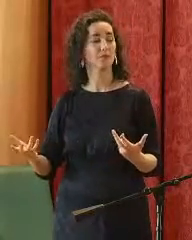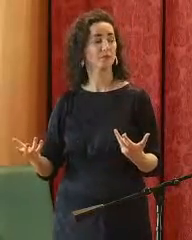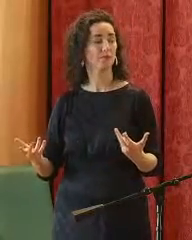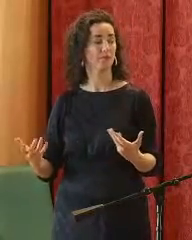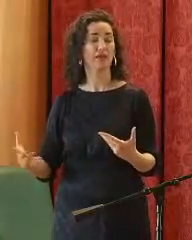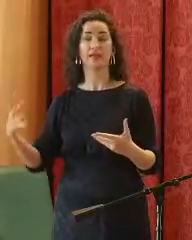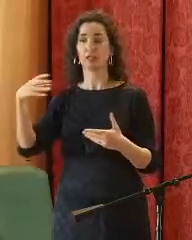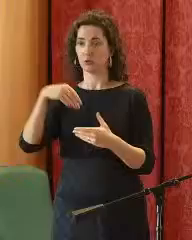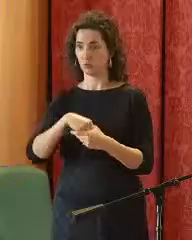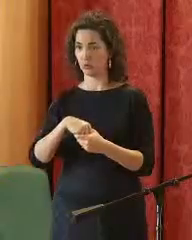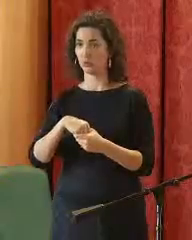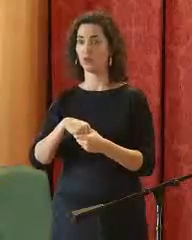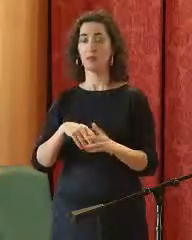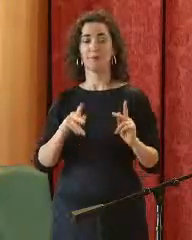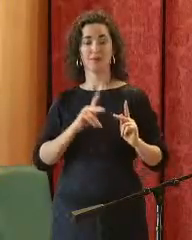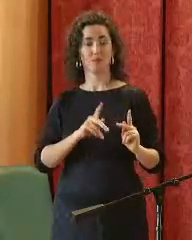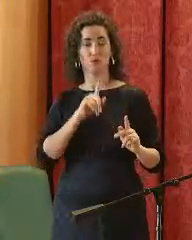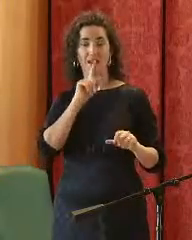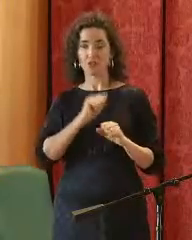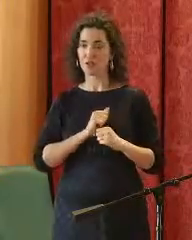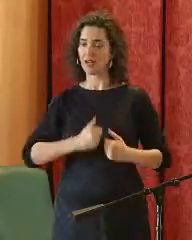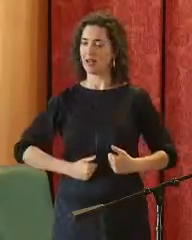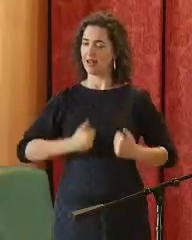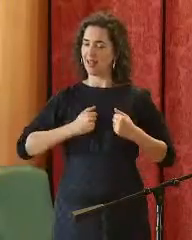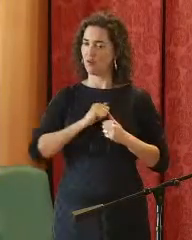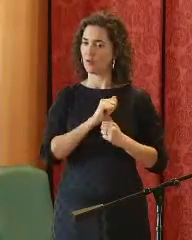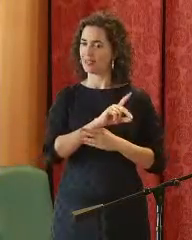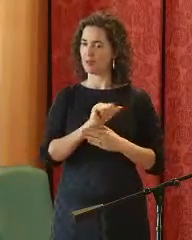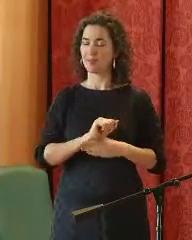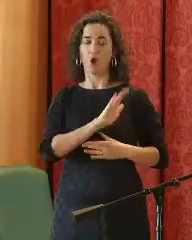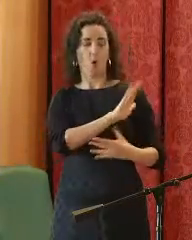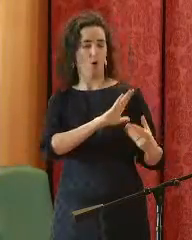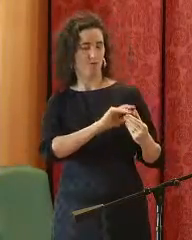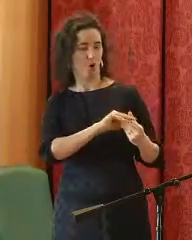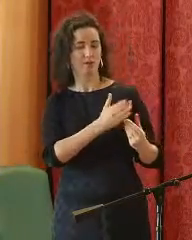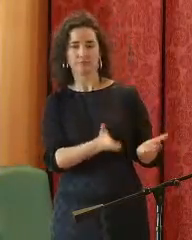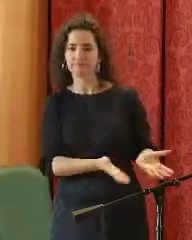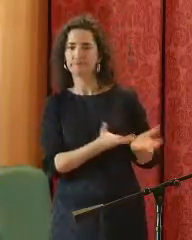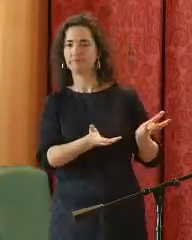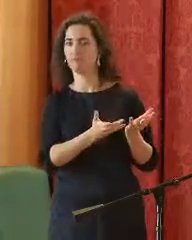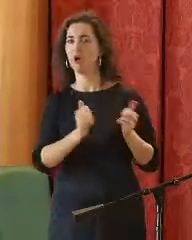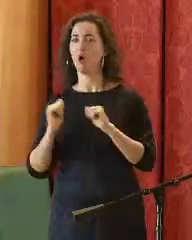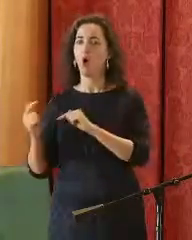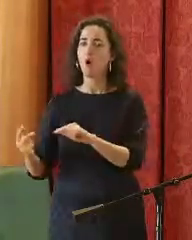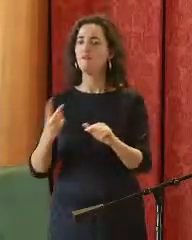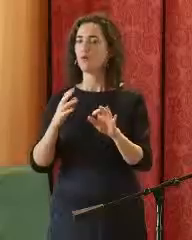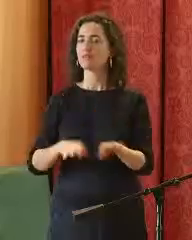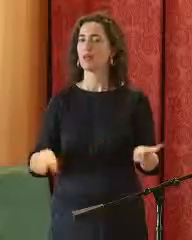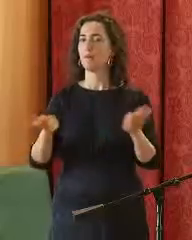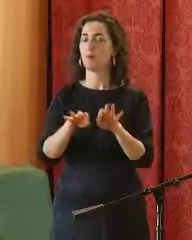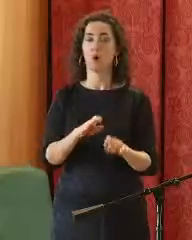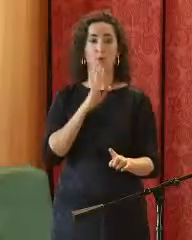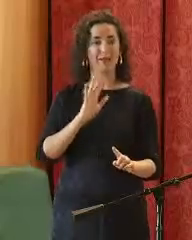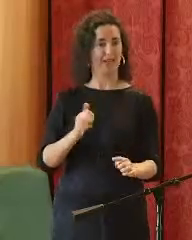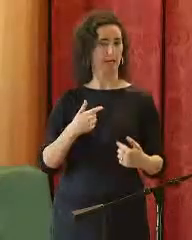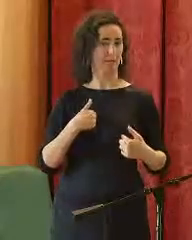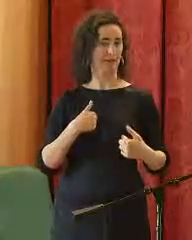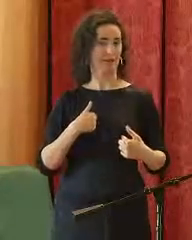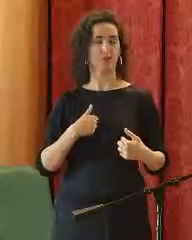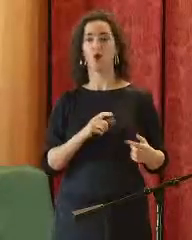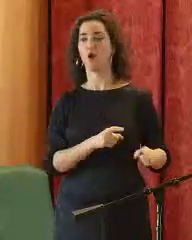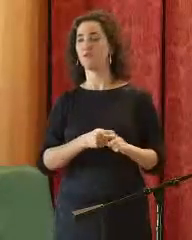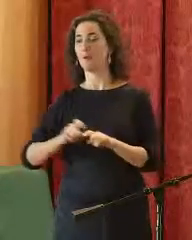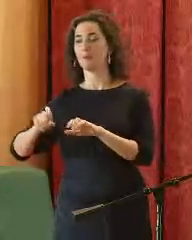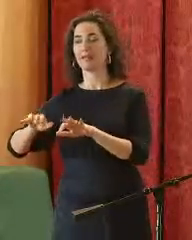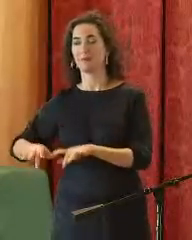and lift up the voice of those who are actually living with disabilities. All voices matter, whether they speak like me, come from a keyboard,